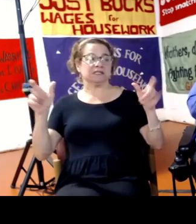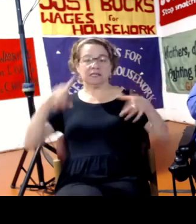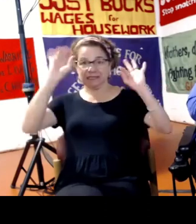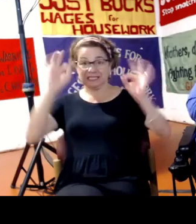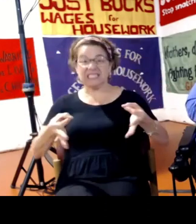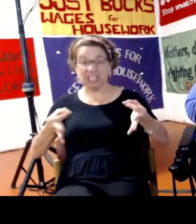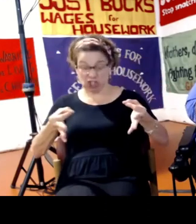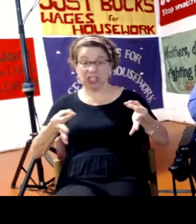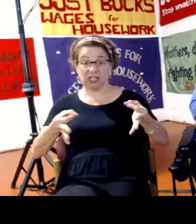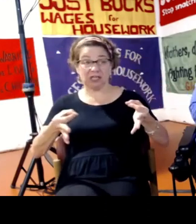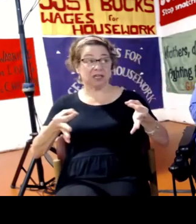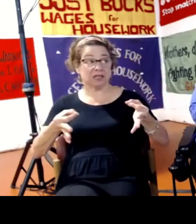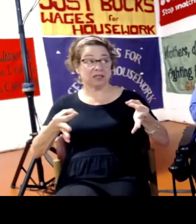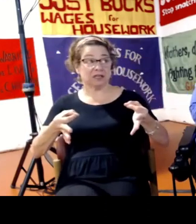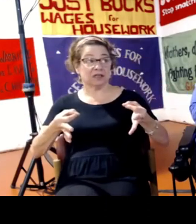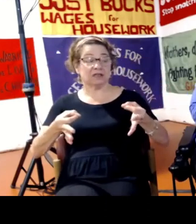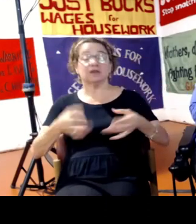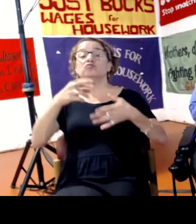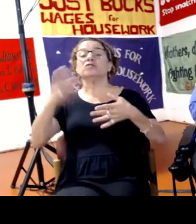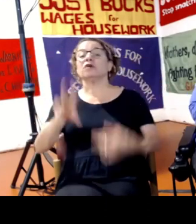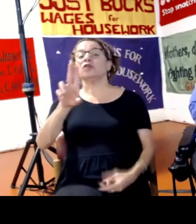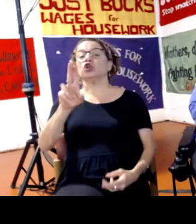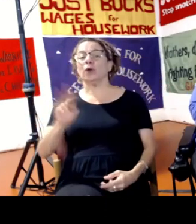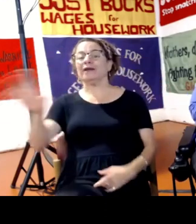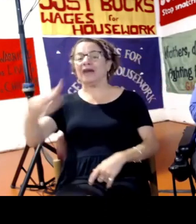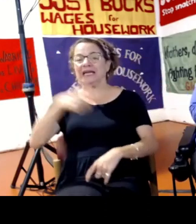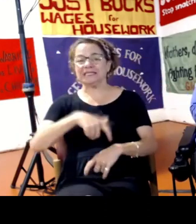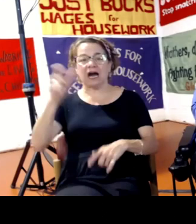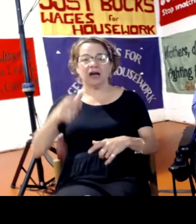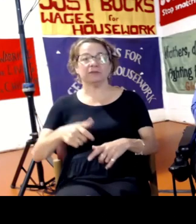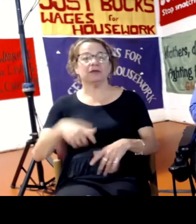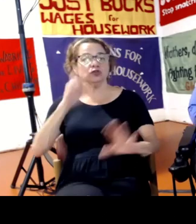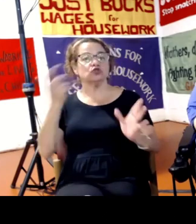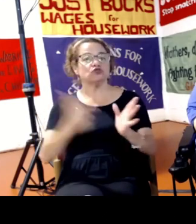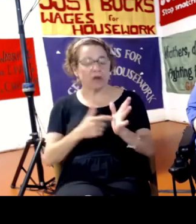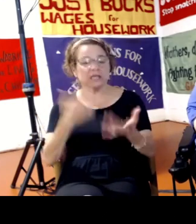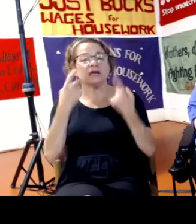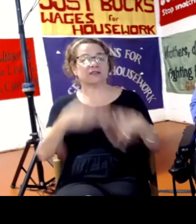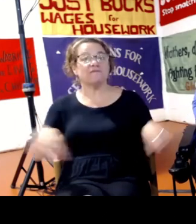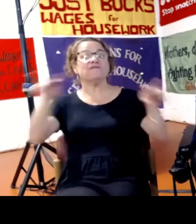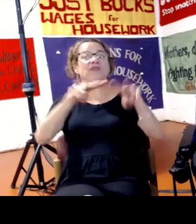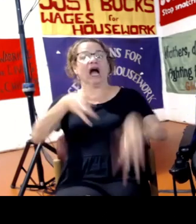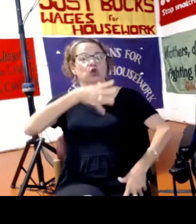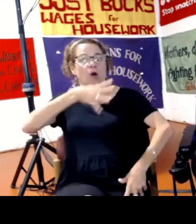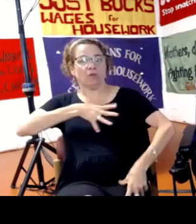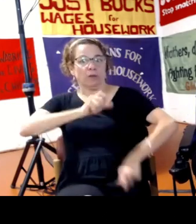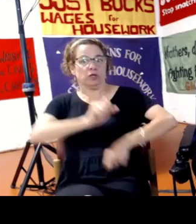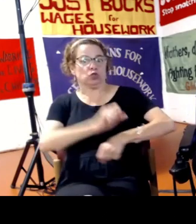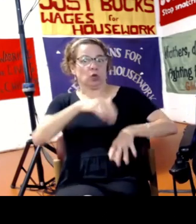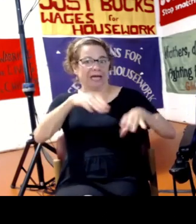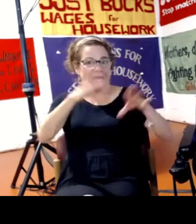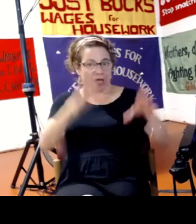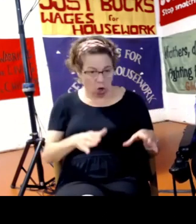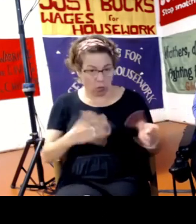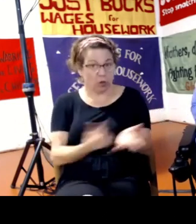decision that the that to come out of the UN decade for women. So we thought, now we wanted